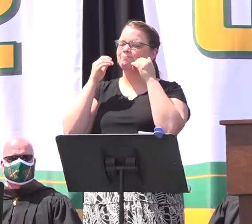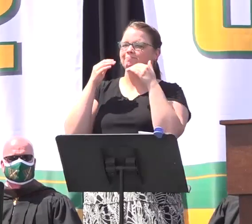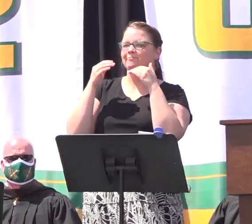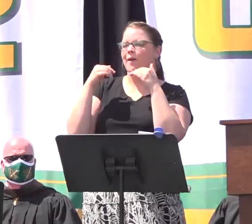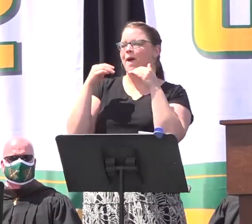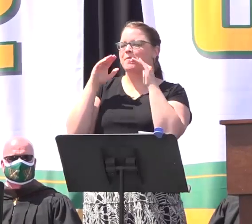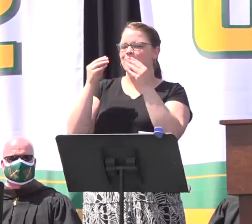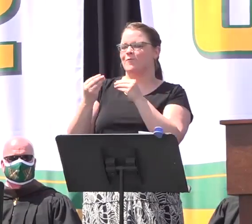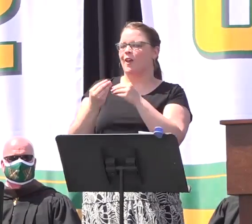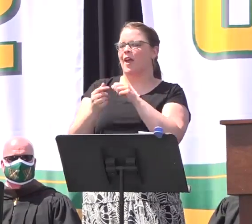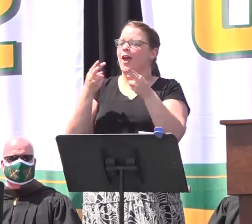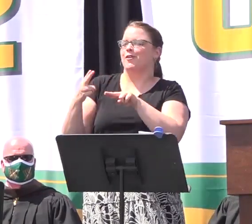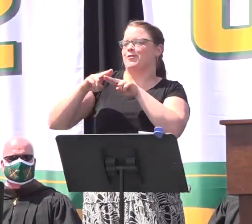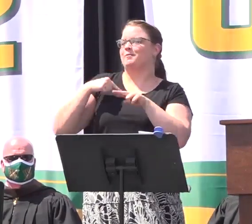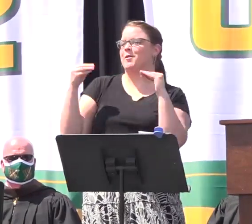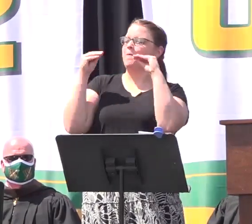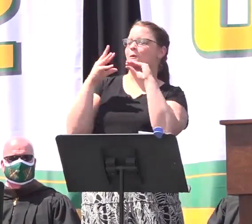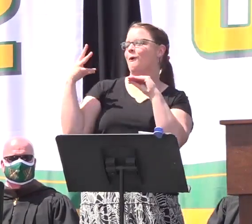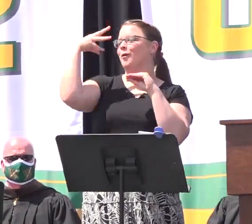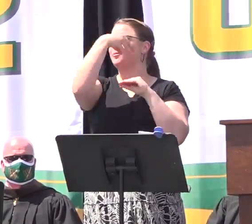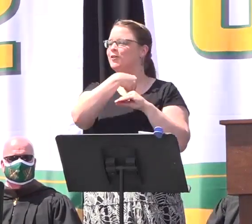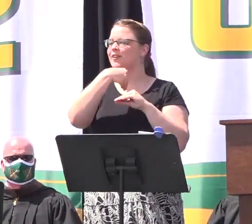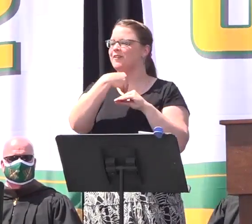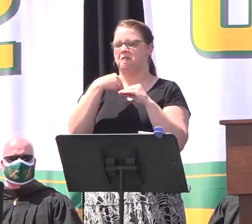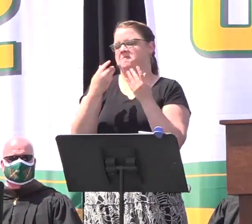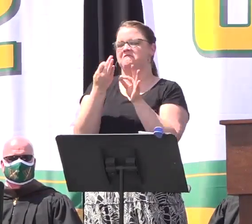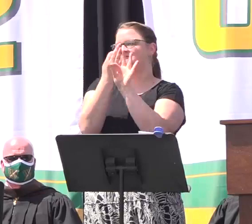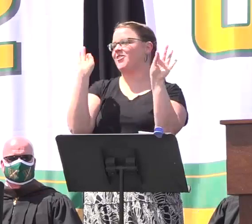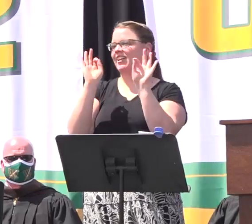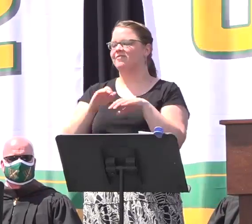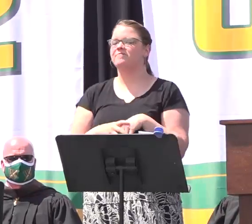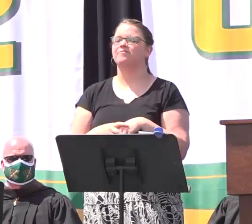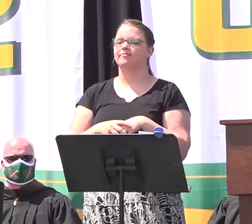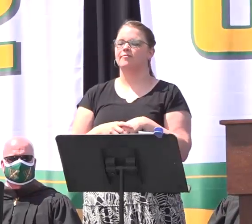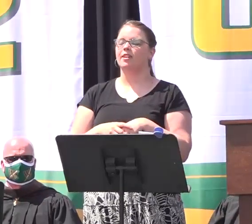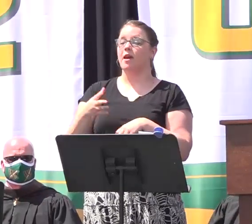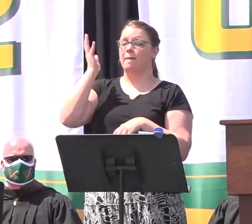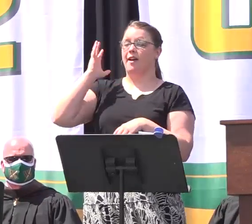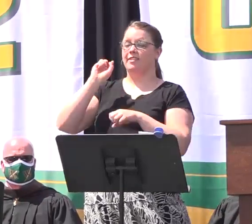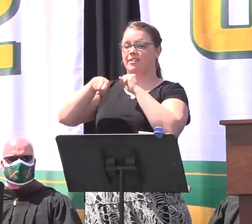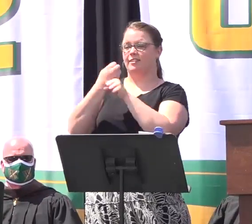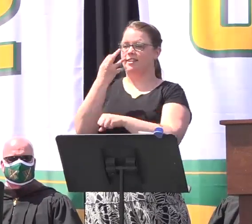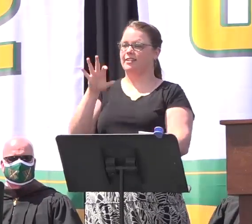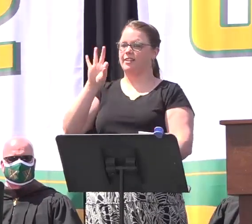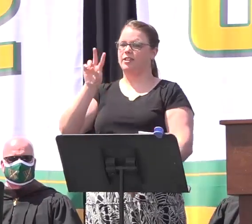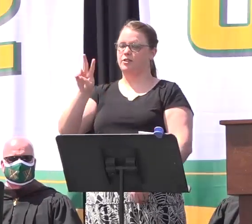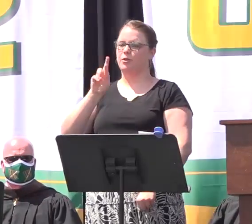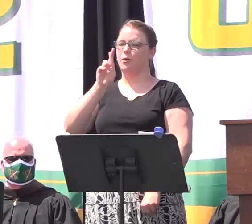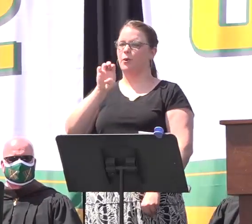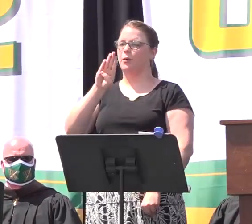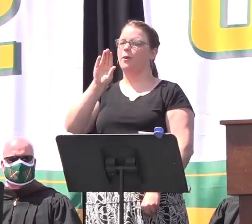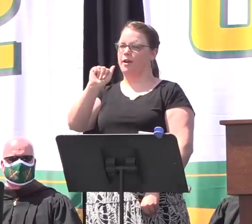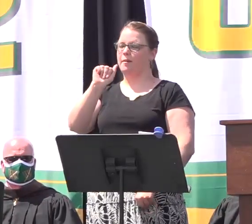looks. Reba McEntire sang in a song, I think in 1992, "He never said